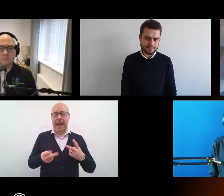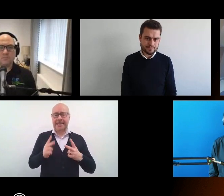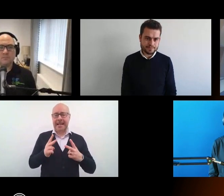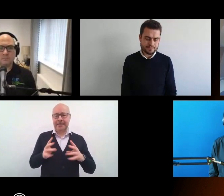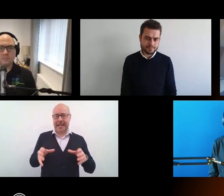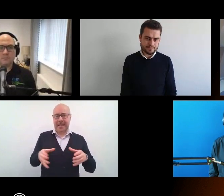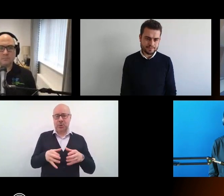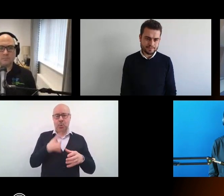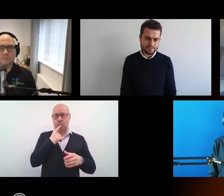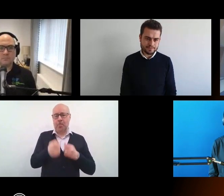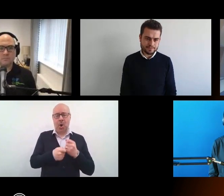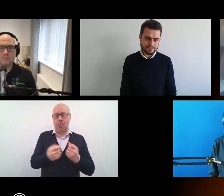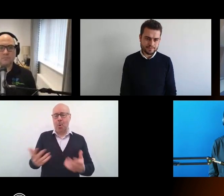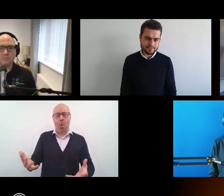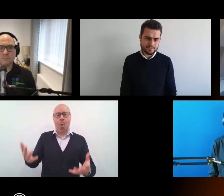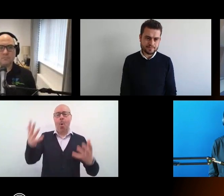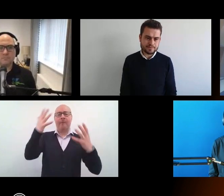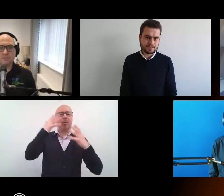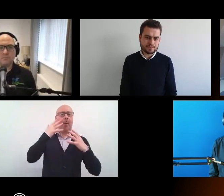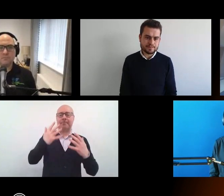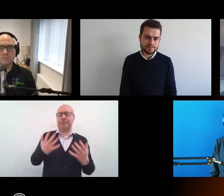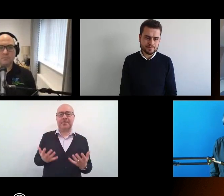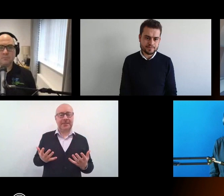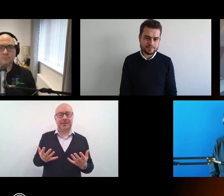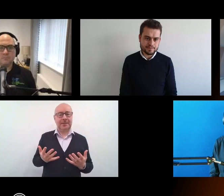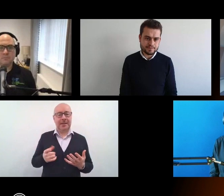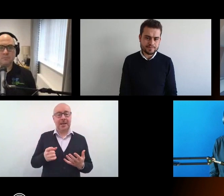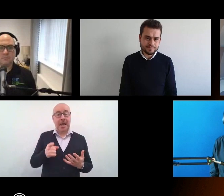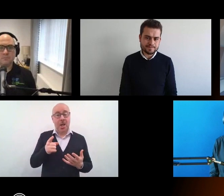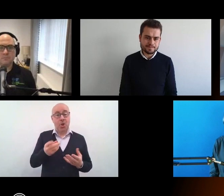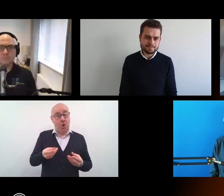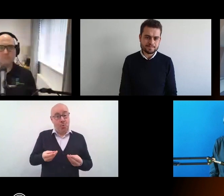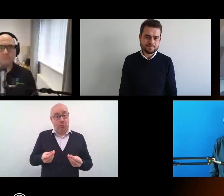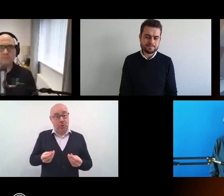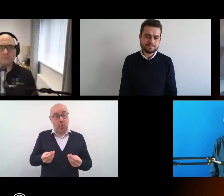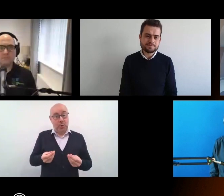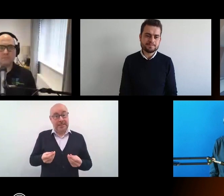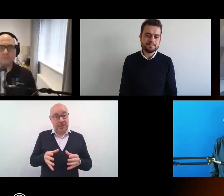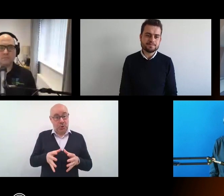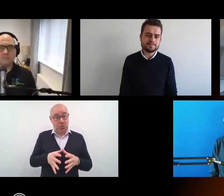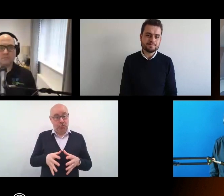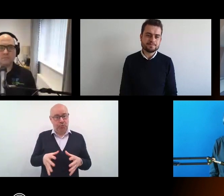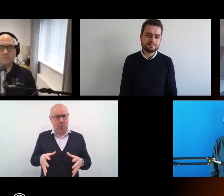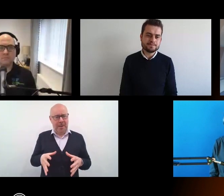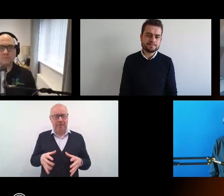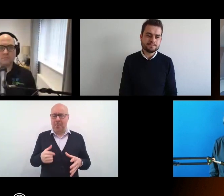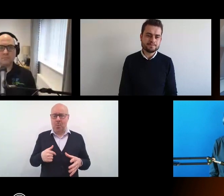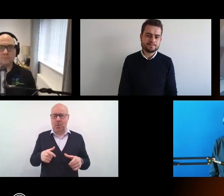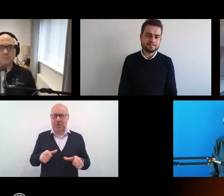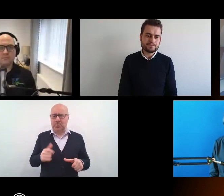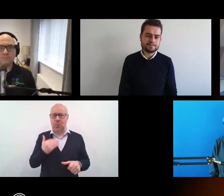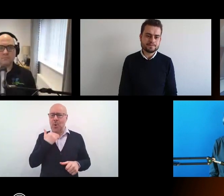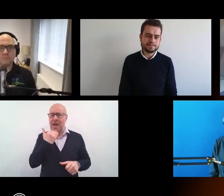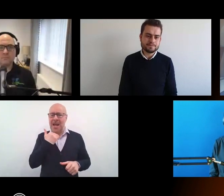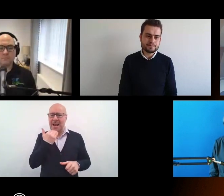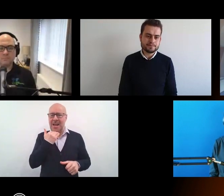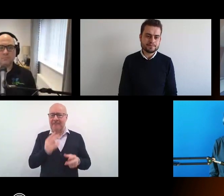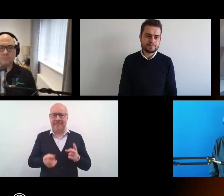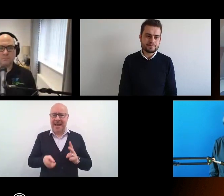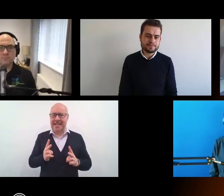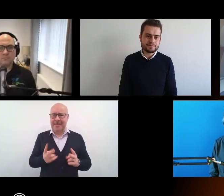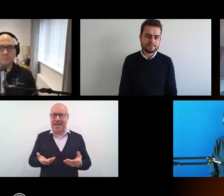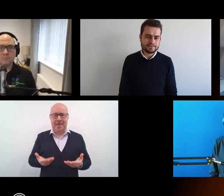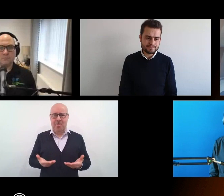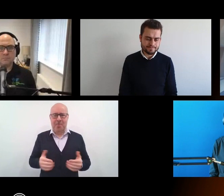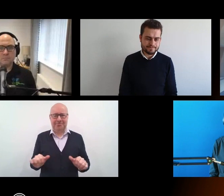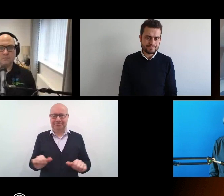because the resource is growing, but it still, this, we still don't have sufficient sign language interpreters.